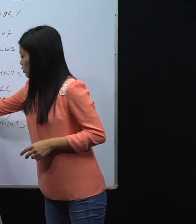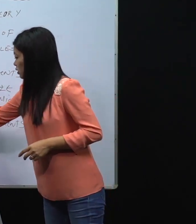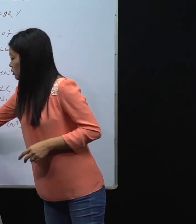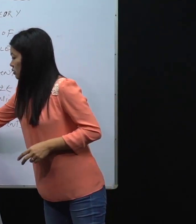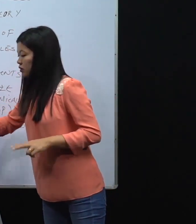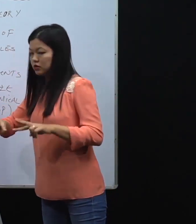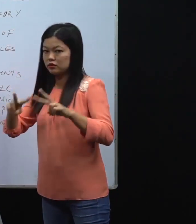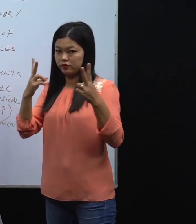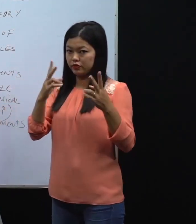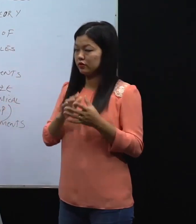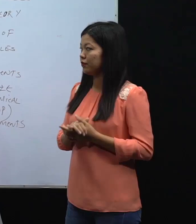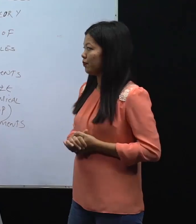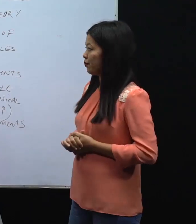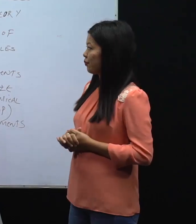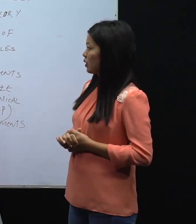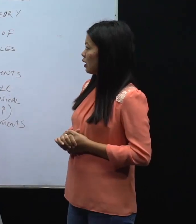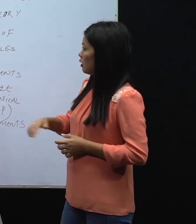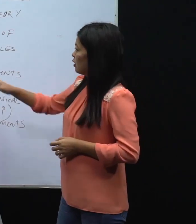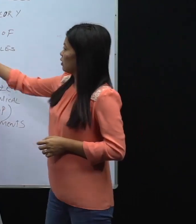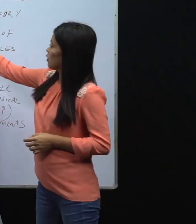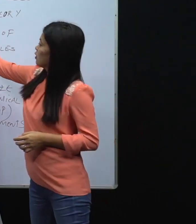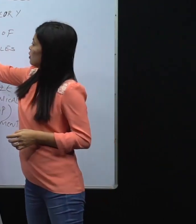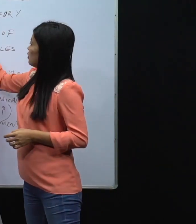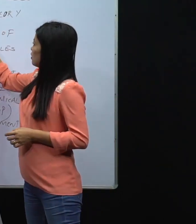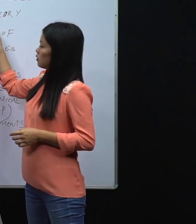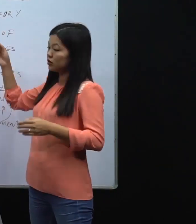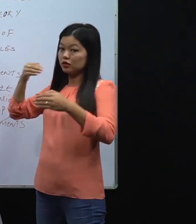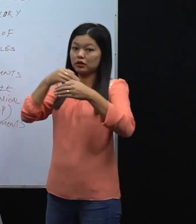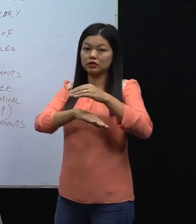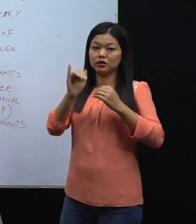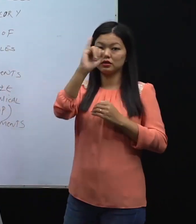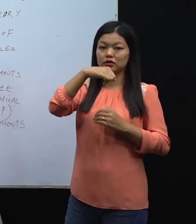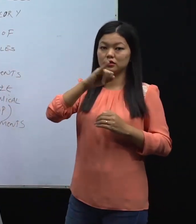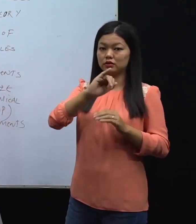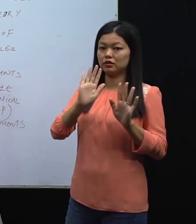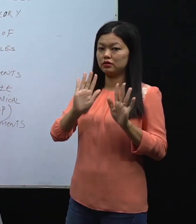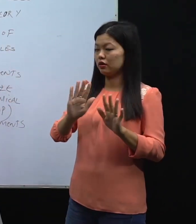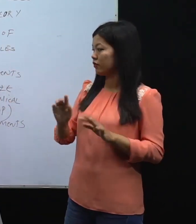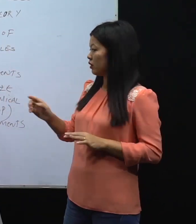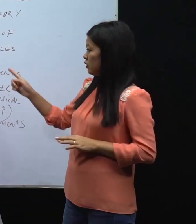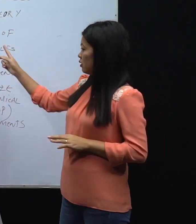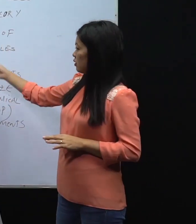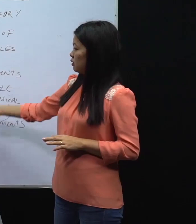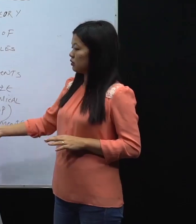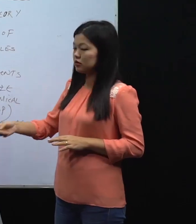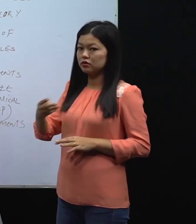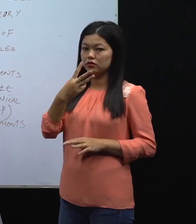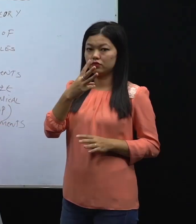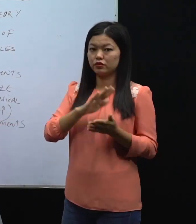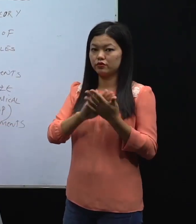we have six postulates under Dalton atomic theory. Okay, so now we'll start with the fourth postulates.